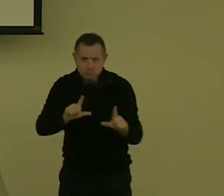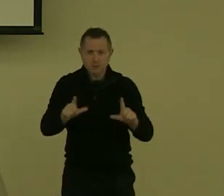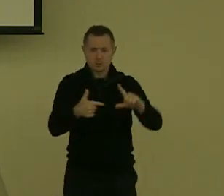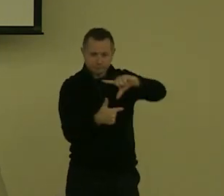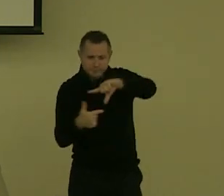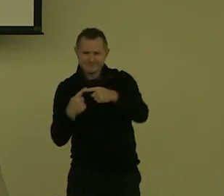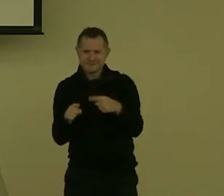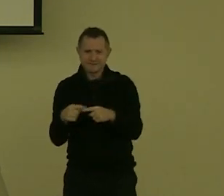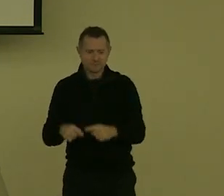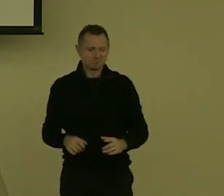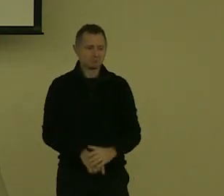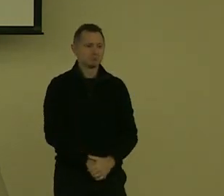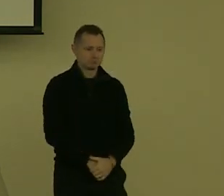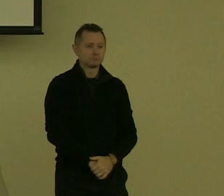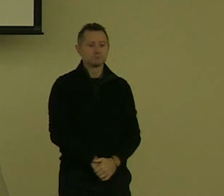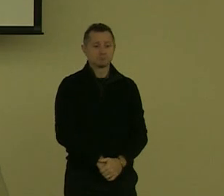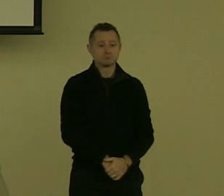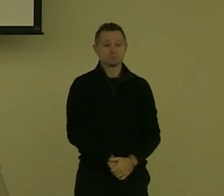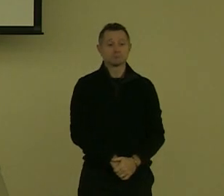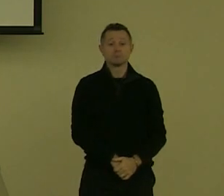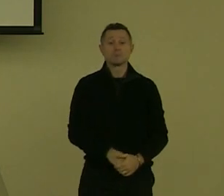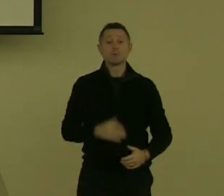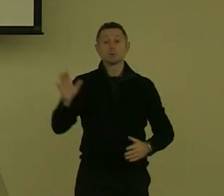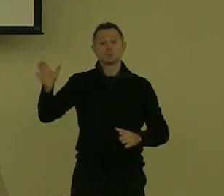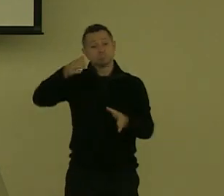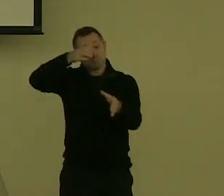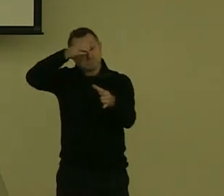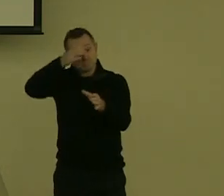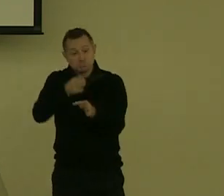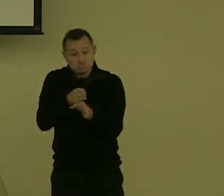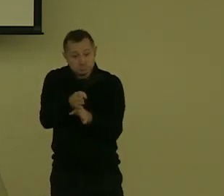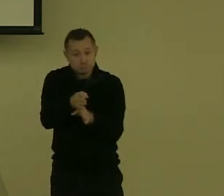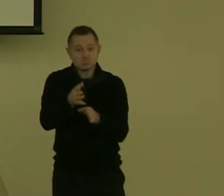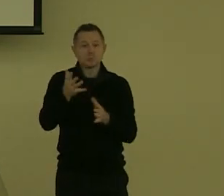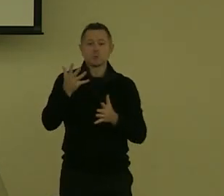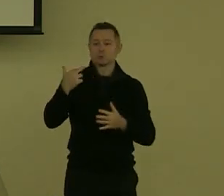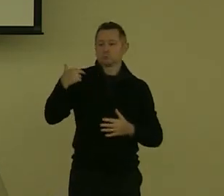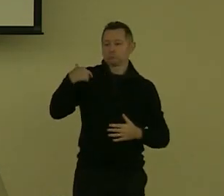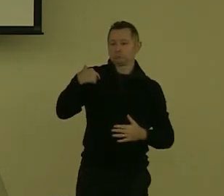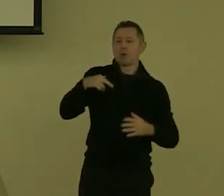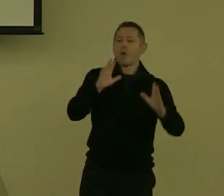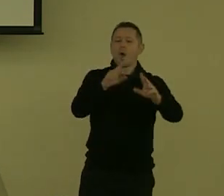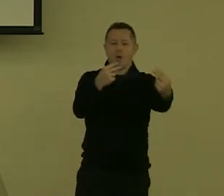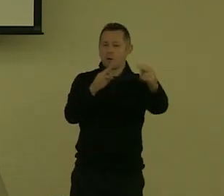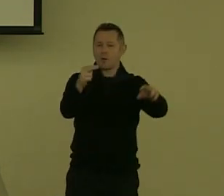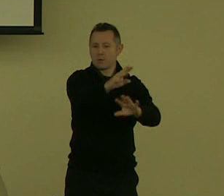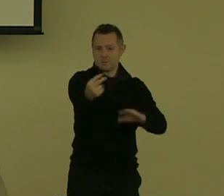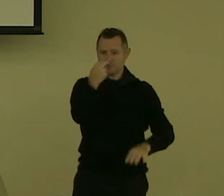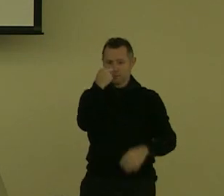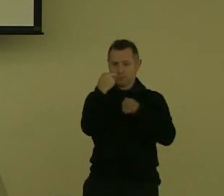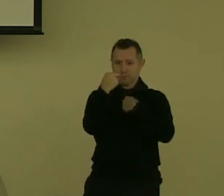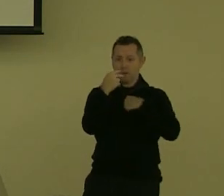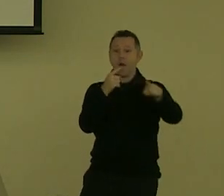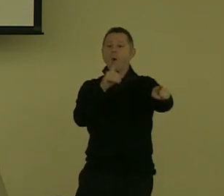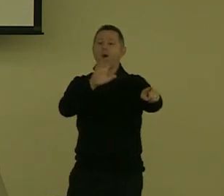area of religious studies and comic books. In fact, coming in spring of 2017,